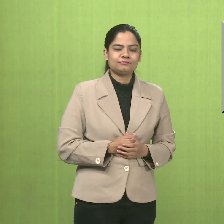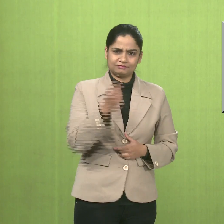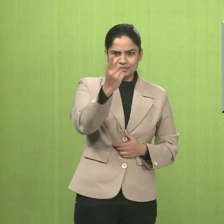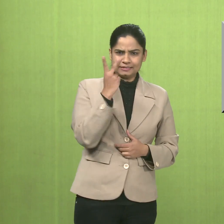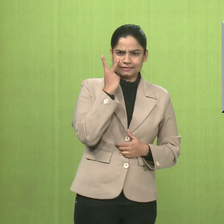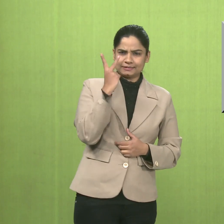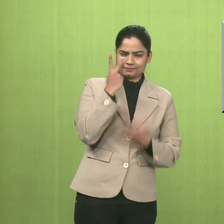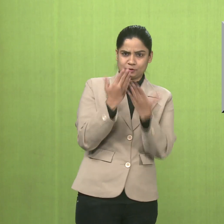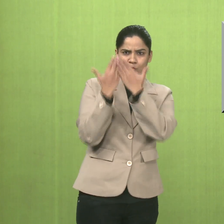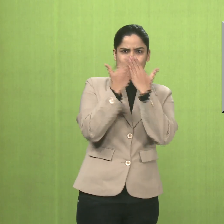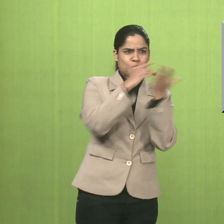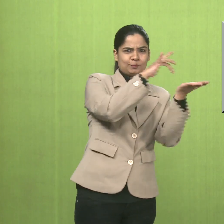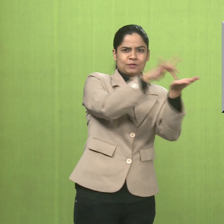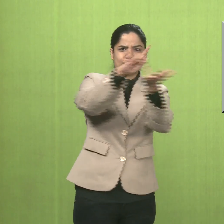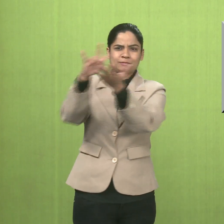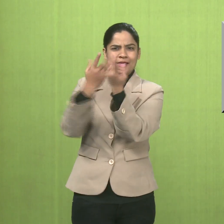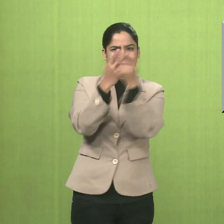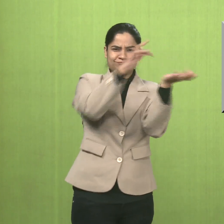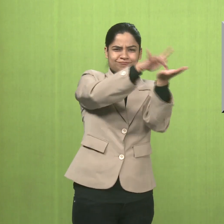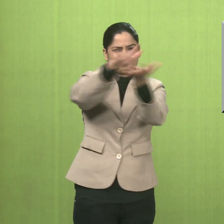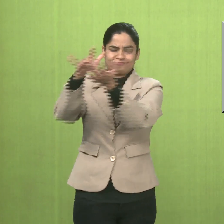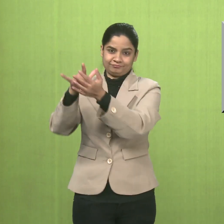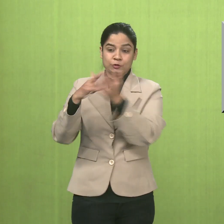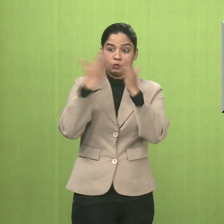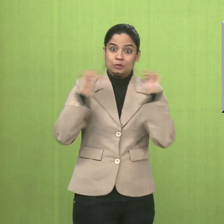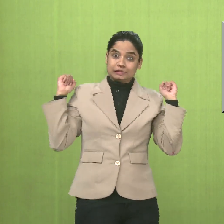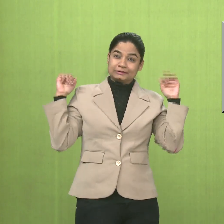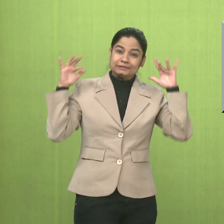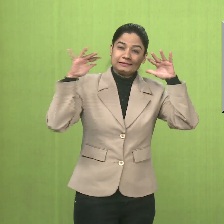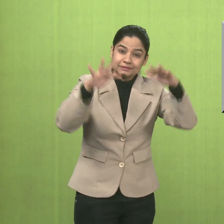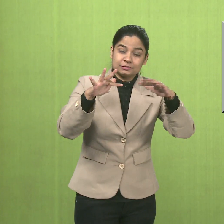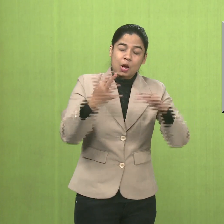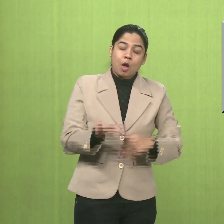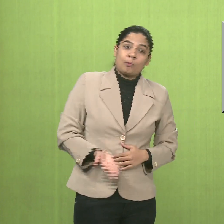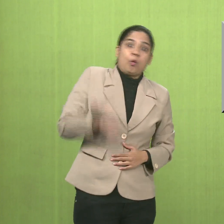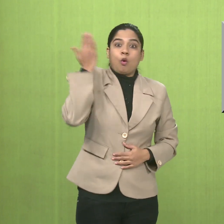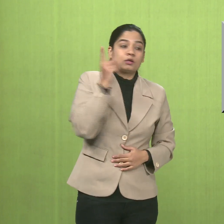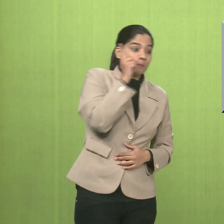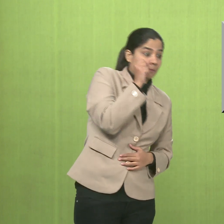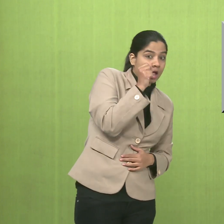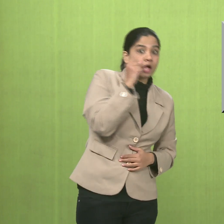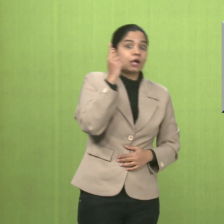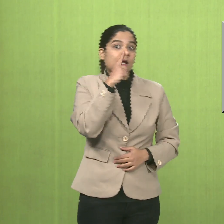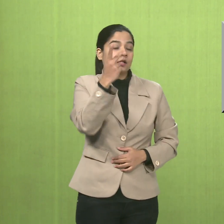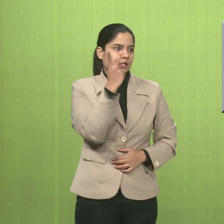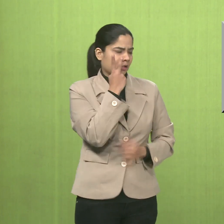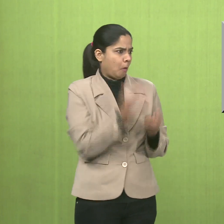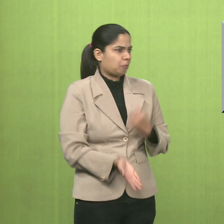harshly discriminated in India. Even in schools you will see You will see more